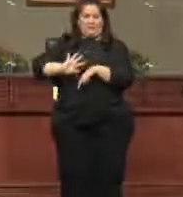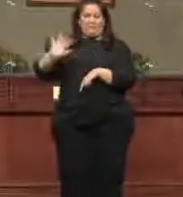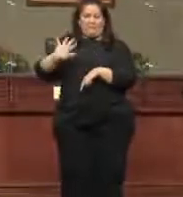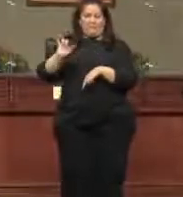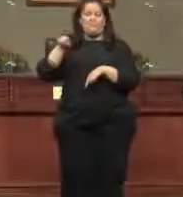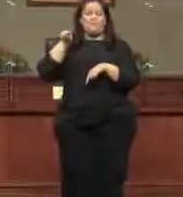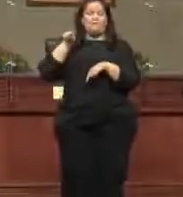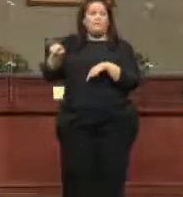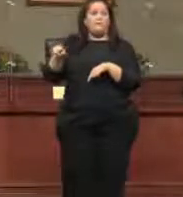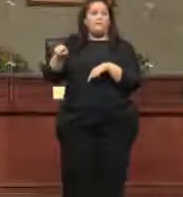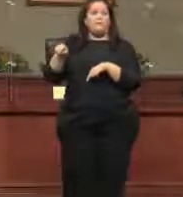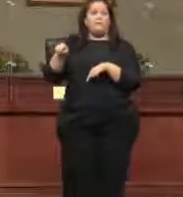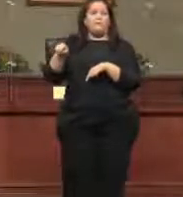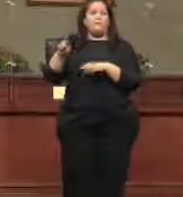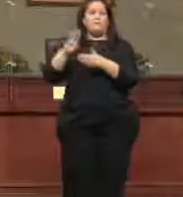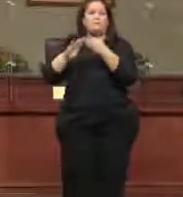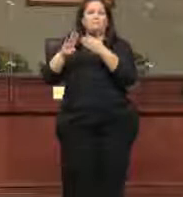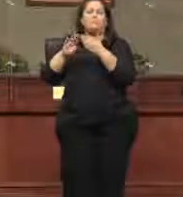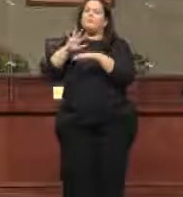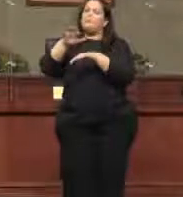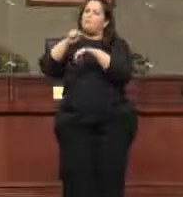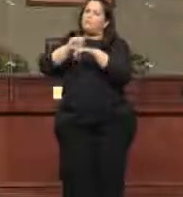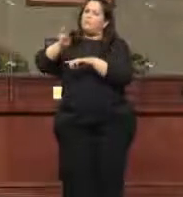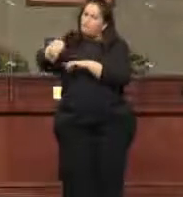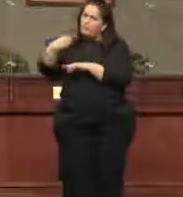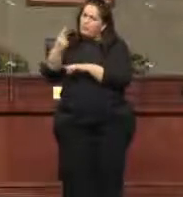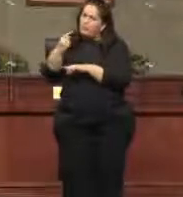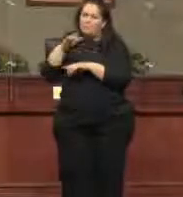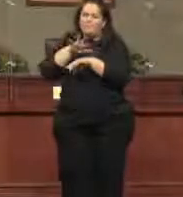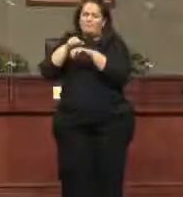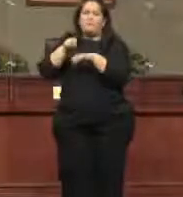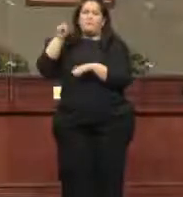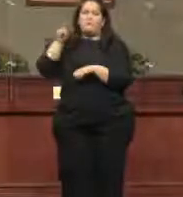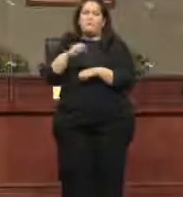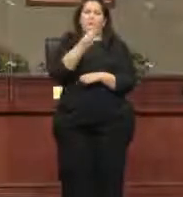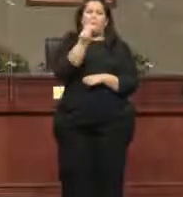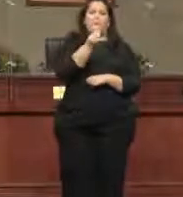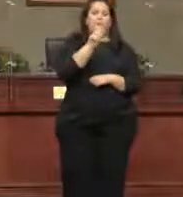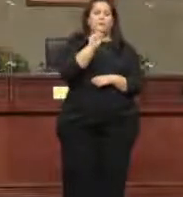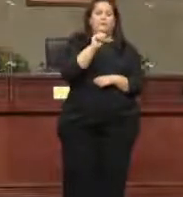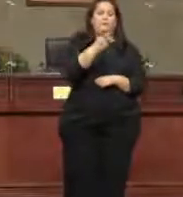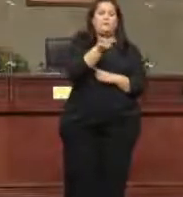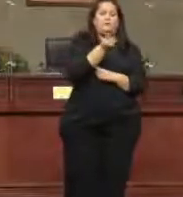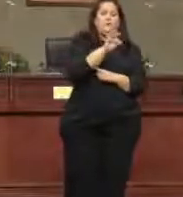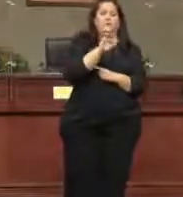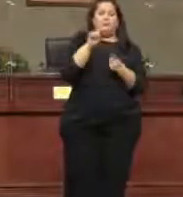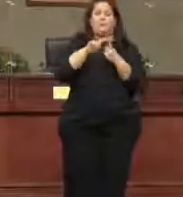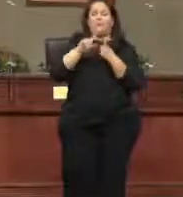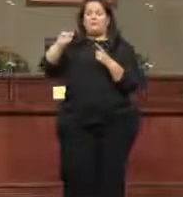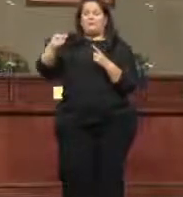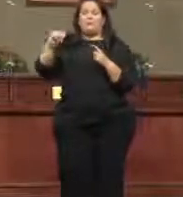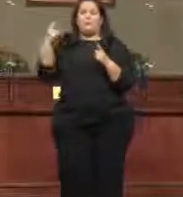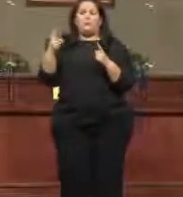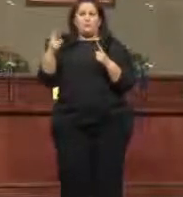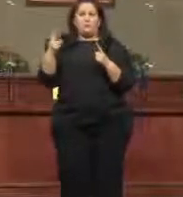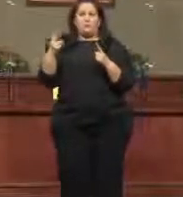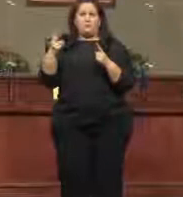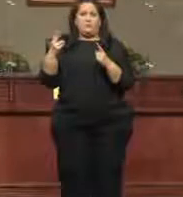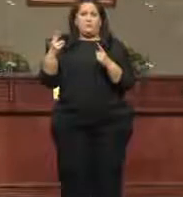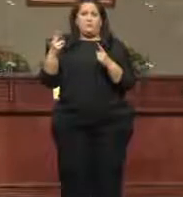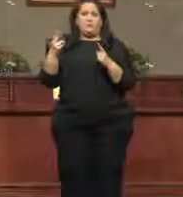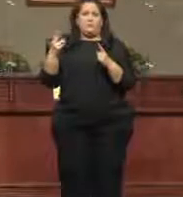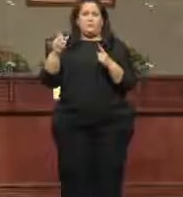operated by appointment only from Monday, April 19th through Thursday,